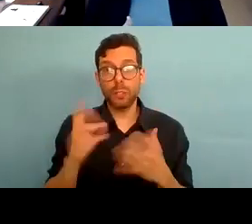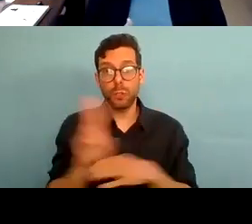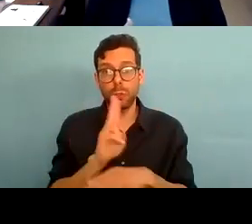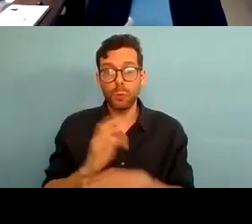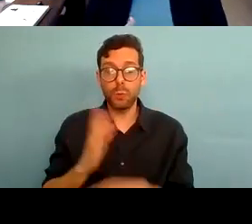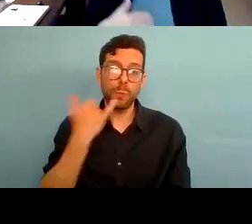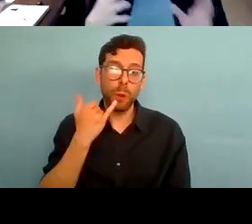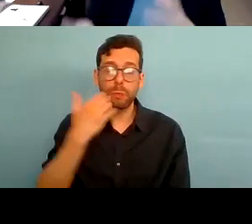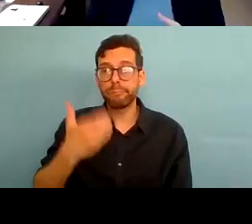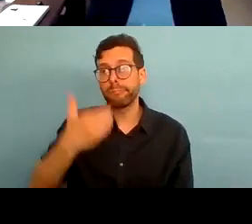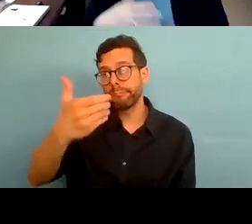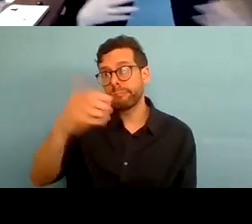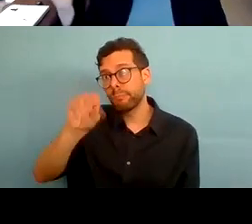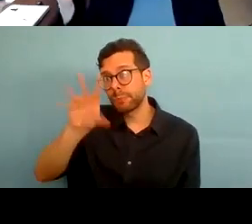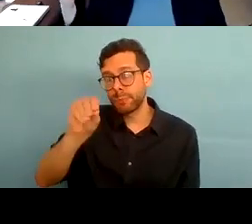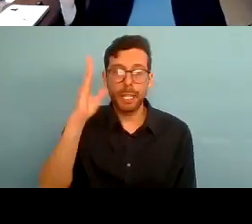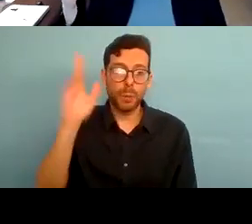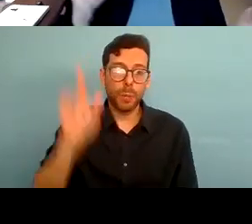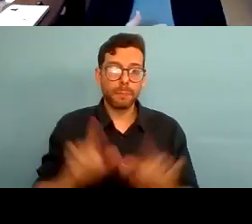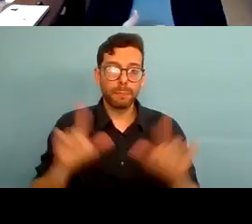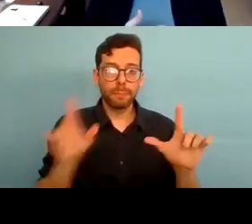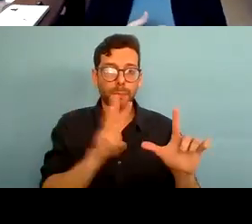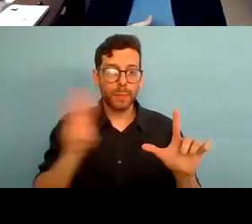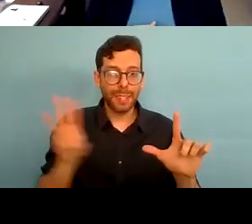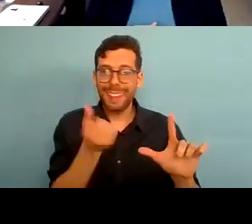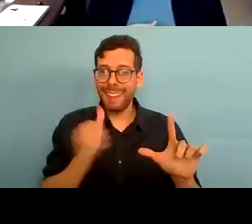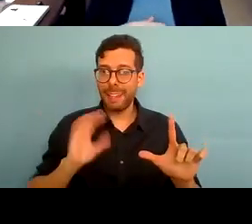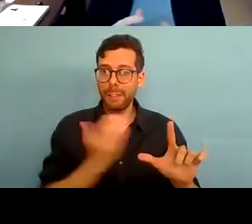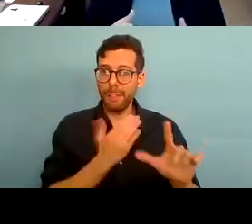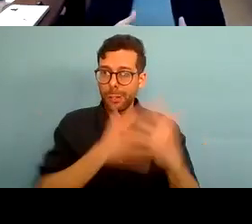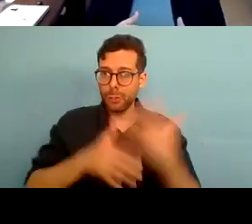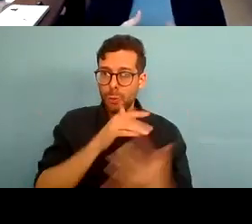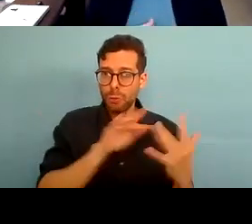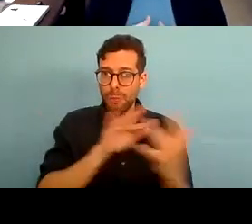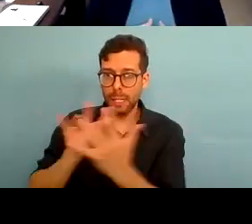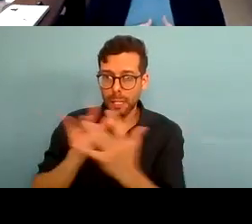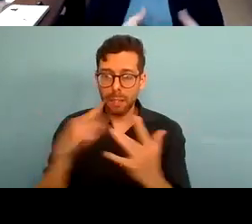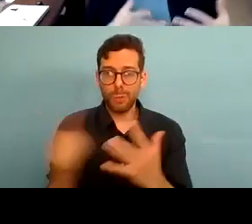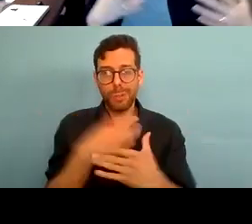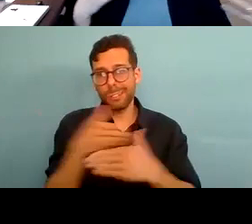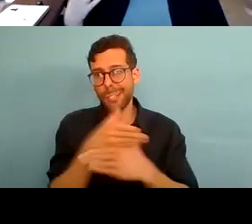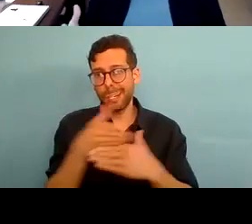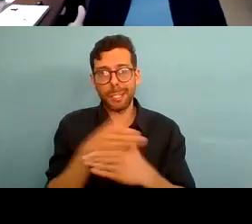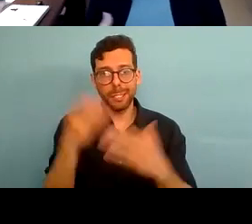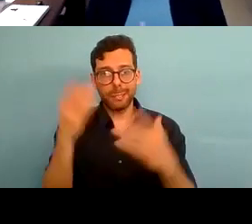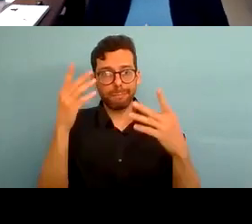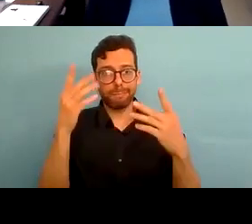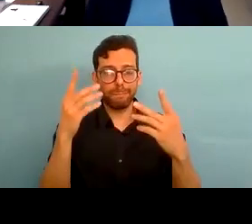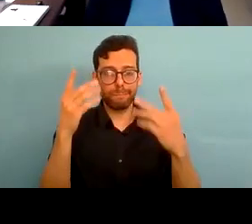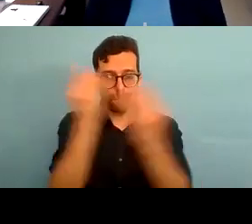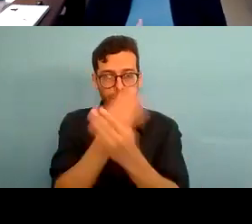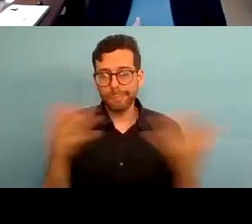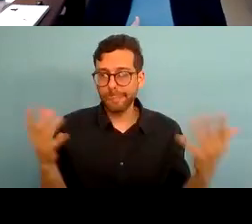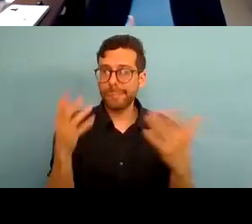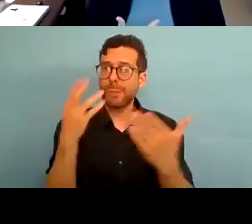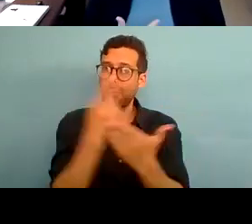website, or you can visit the website or any of our social media. We share resources constantly about all sorts of things. And so certainly